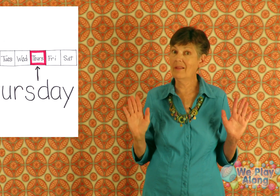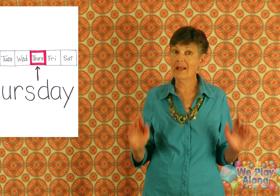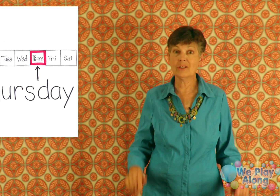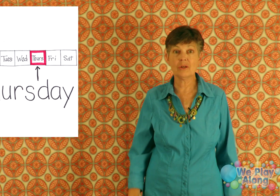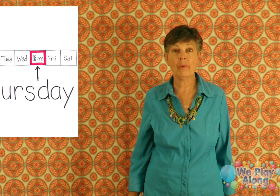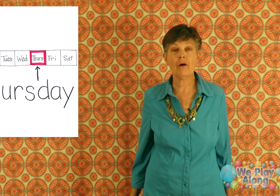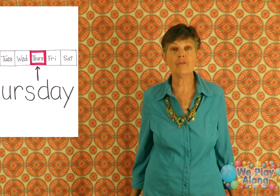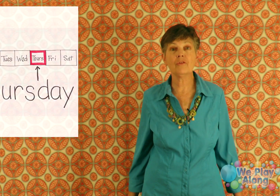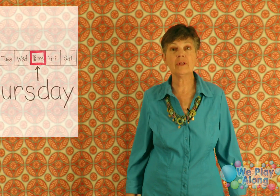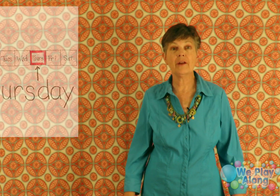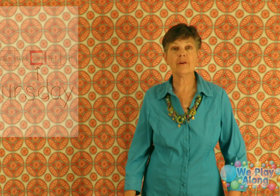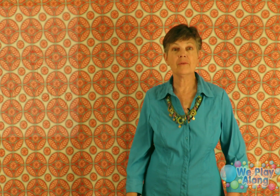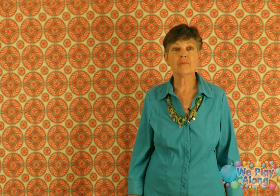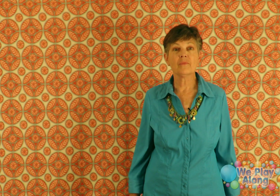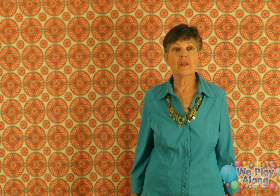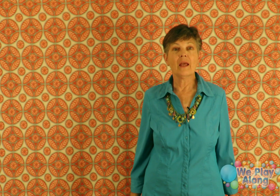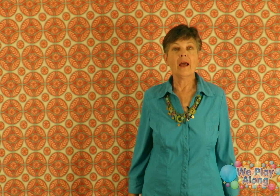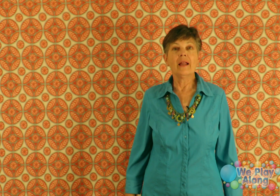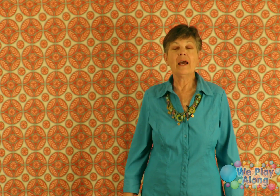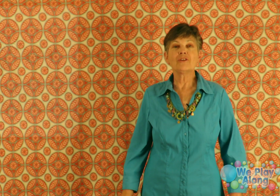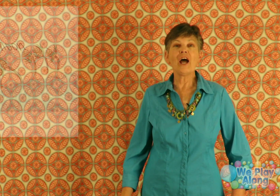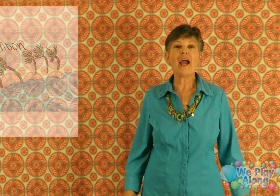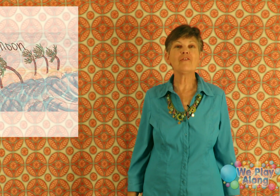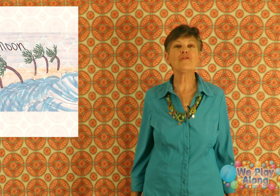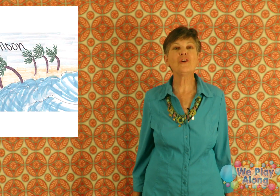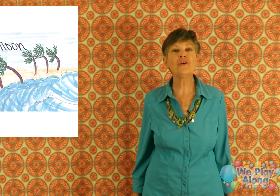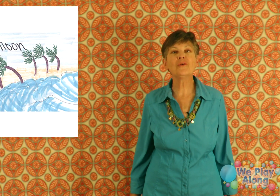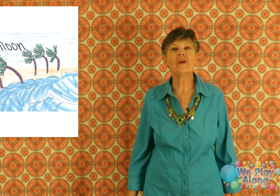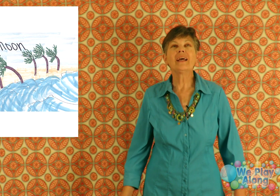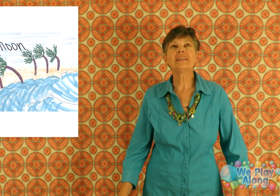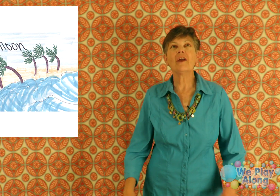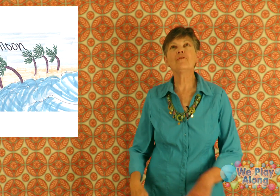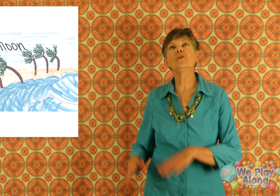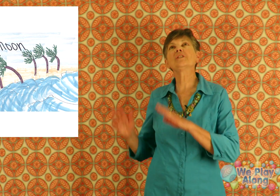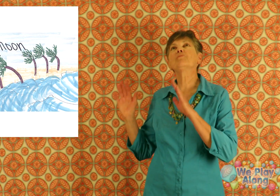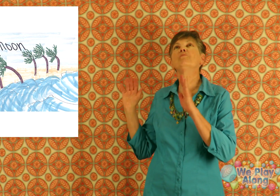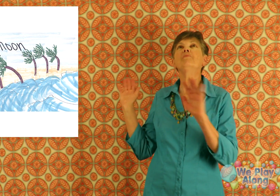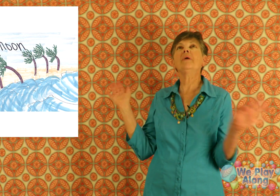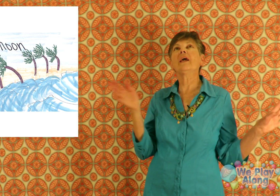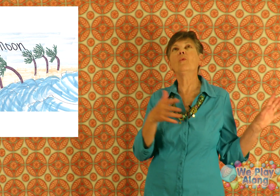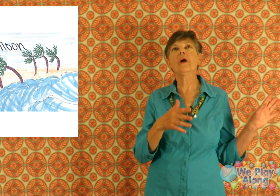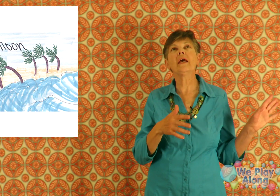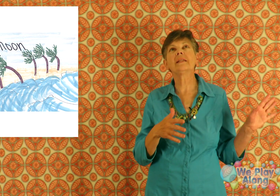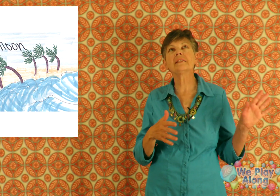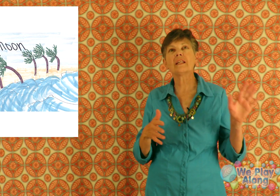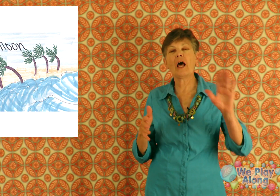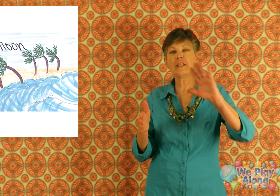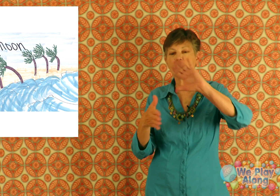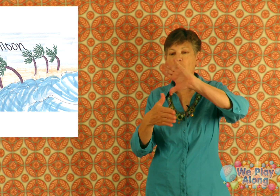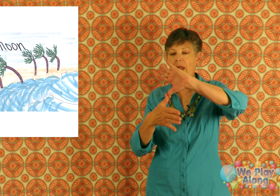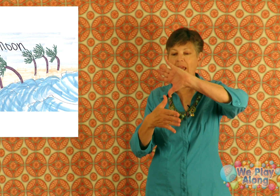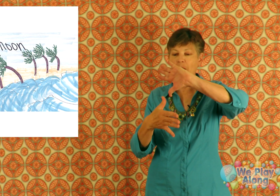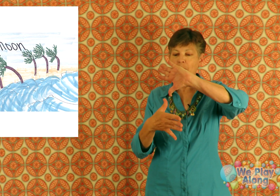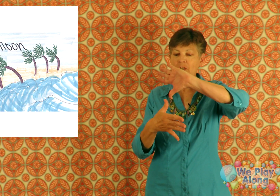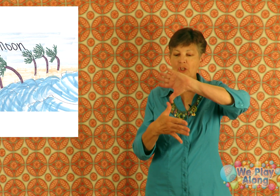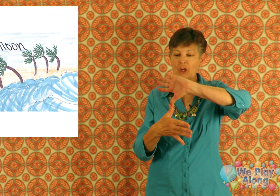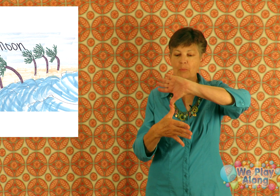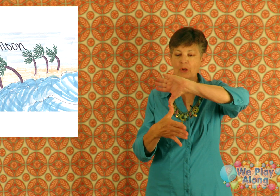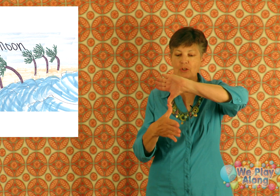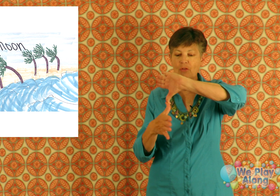H is a powerful letter. Now, typhoon. Typhoon is big winds and lots of rain. So you're going to put your